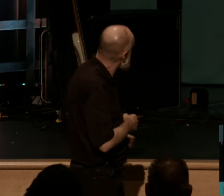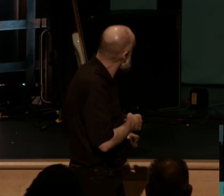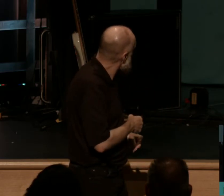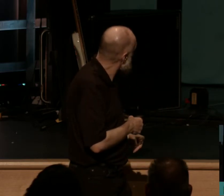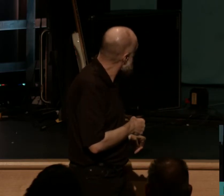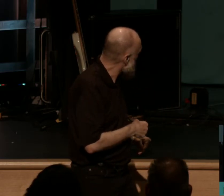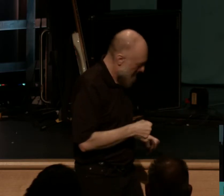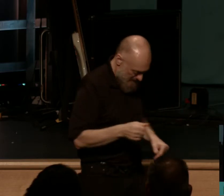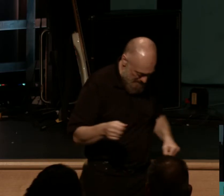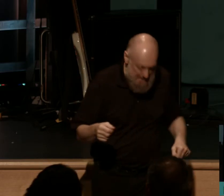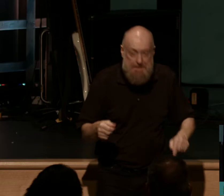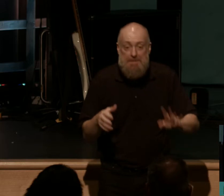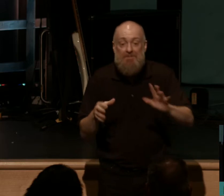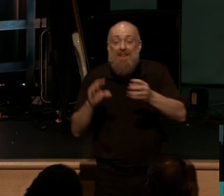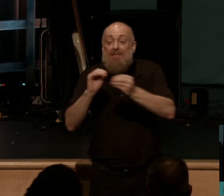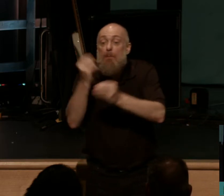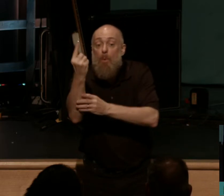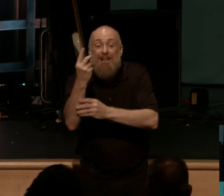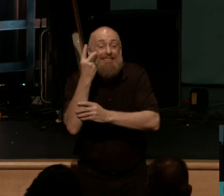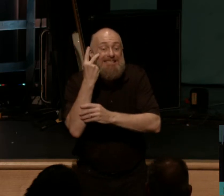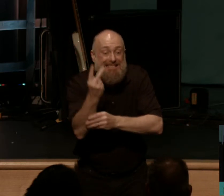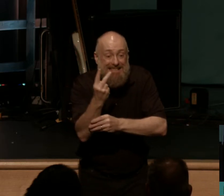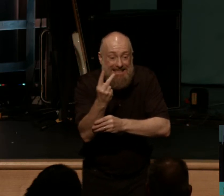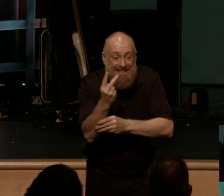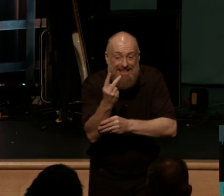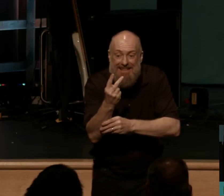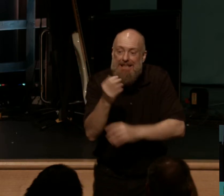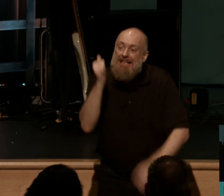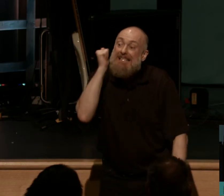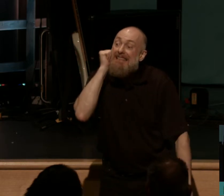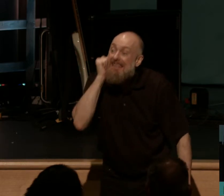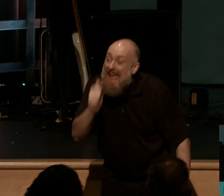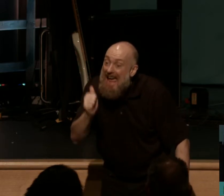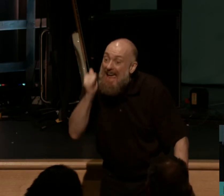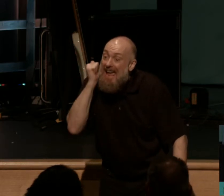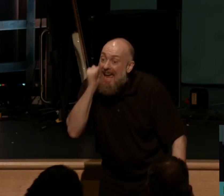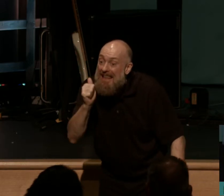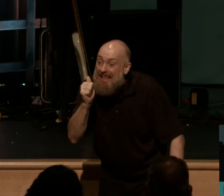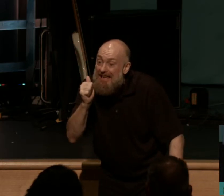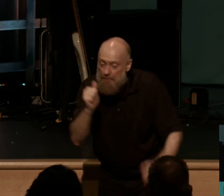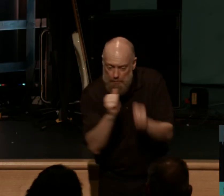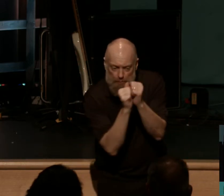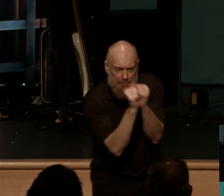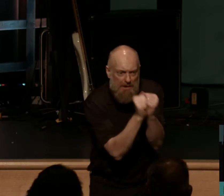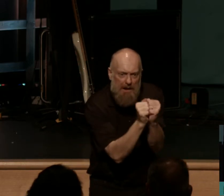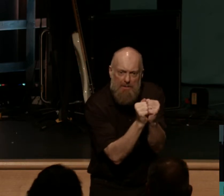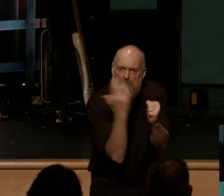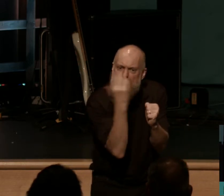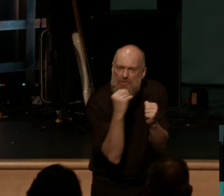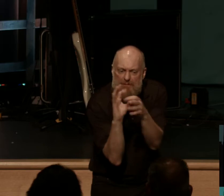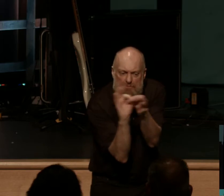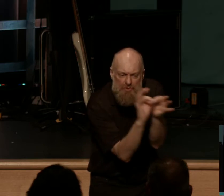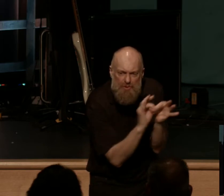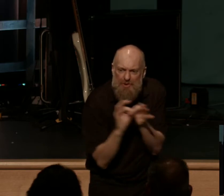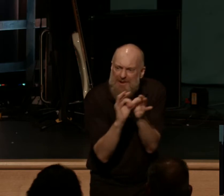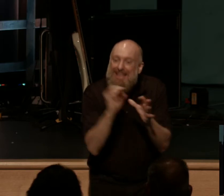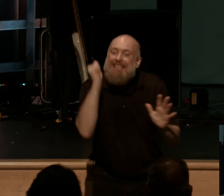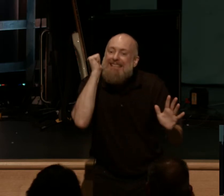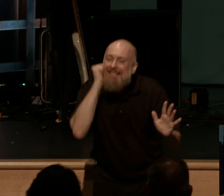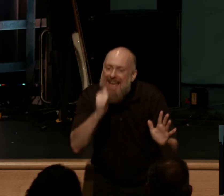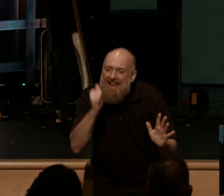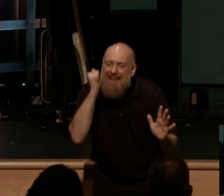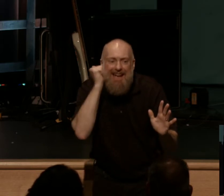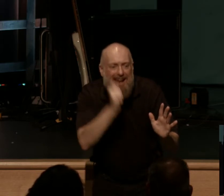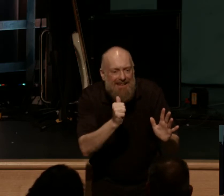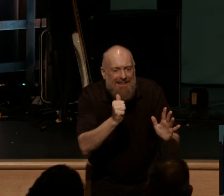here's how the unity looked. Number one, I want you to see this. First of all, notice a daily unity. Beautiful unity, church, is a daily